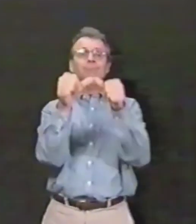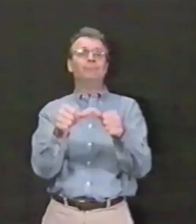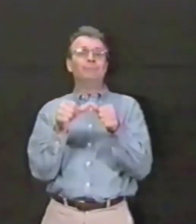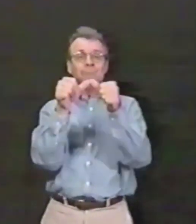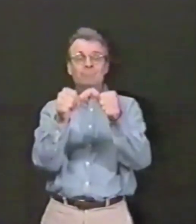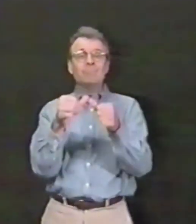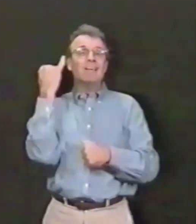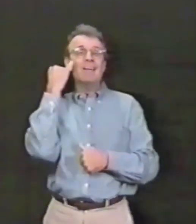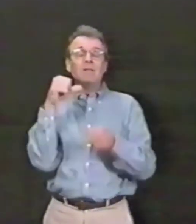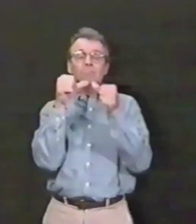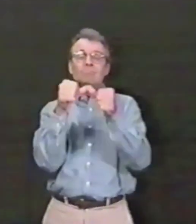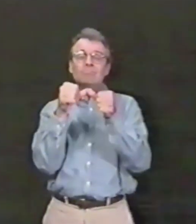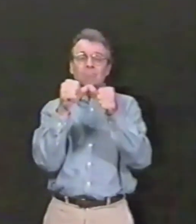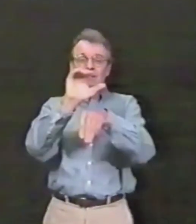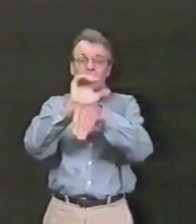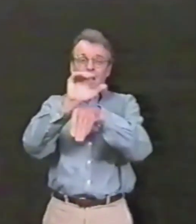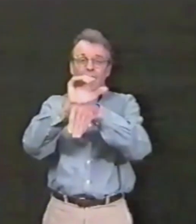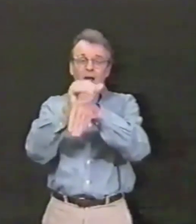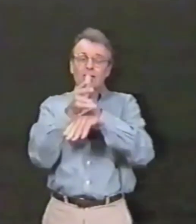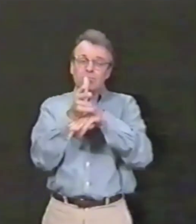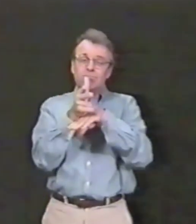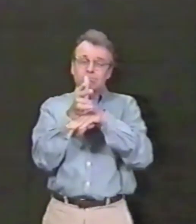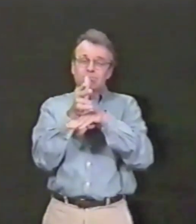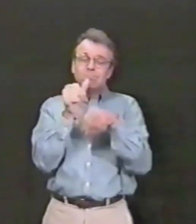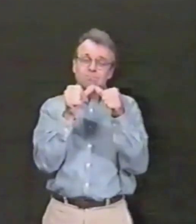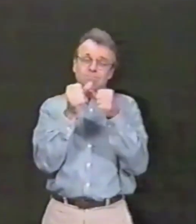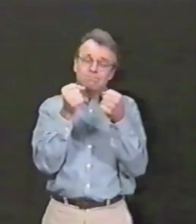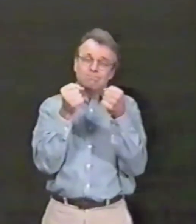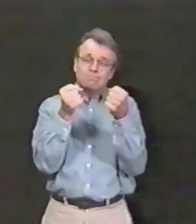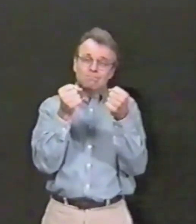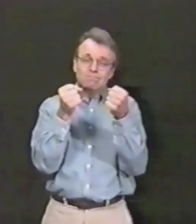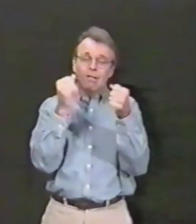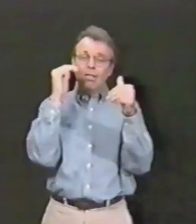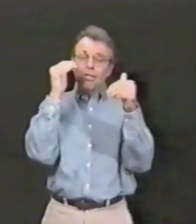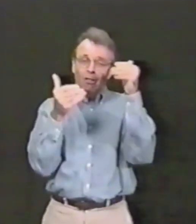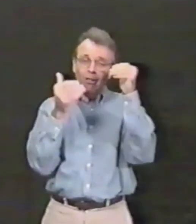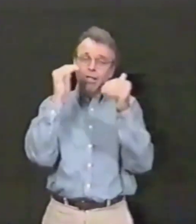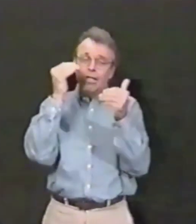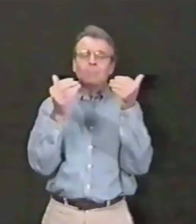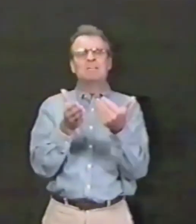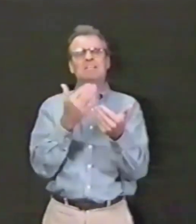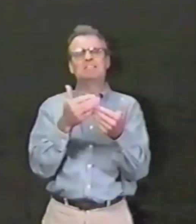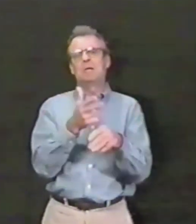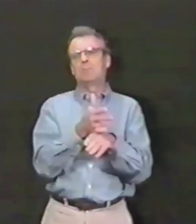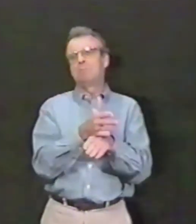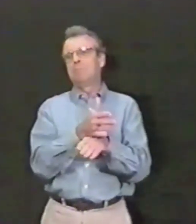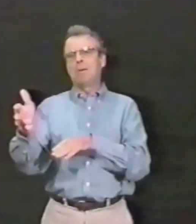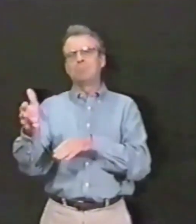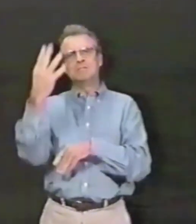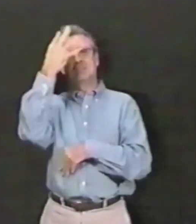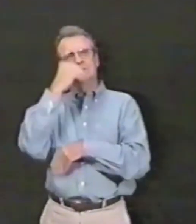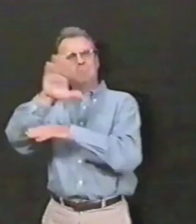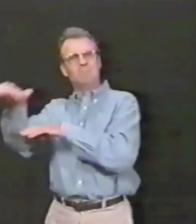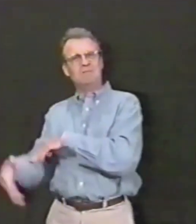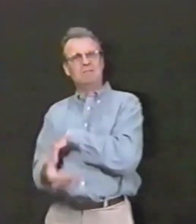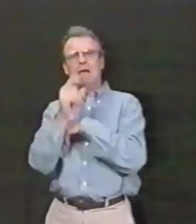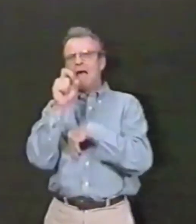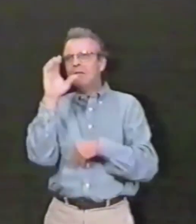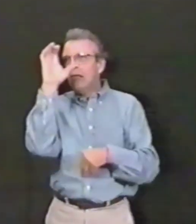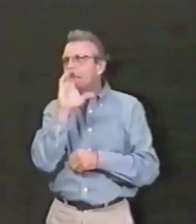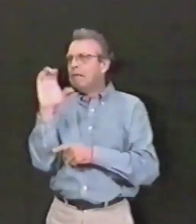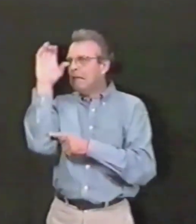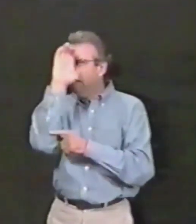have access to everything that they need. Also, when you're driving at night, you can get really tired